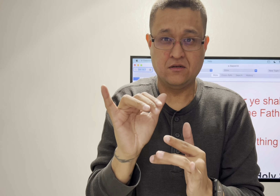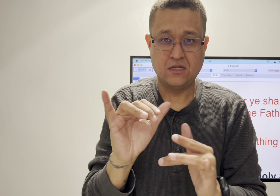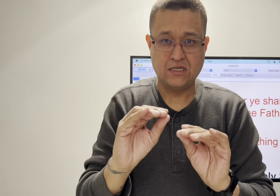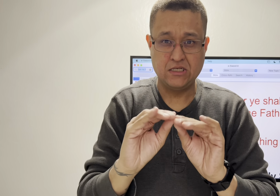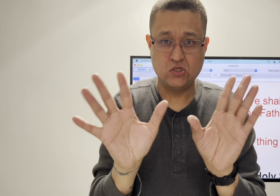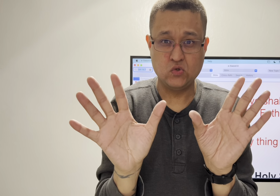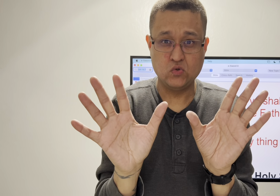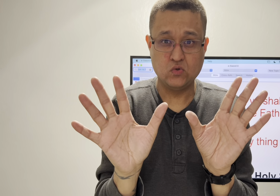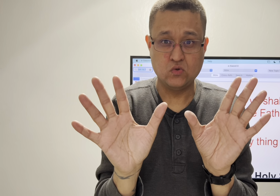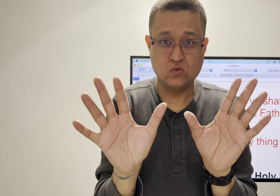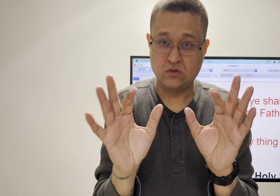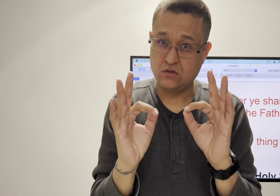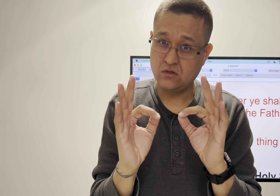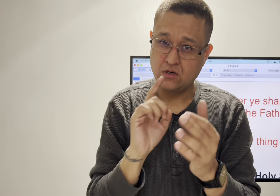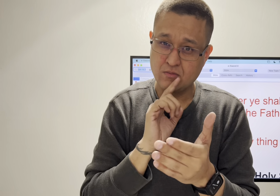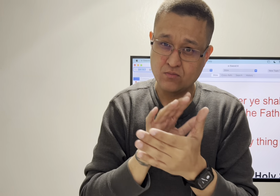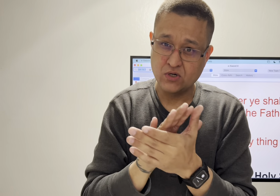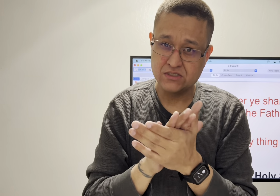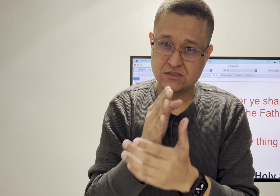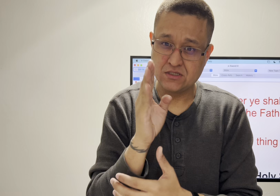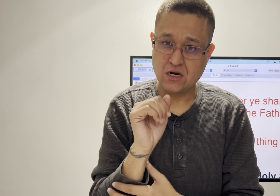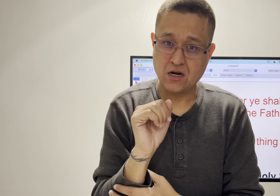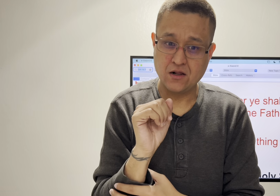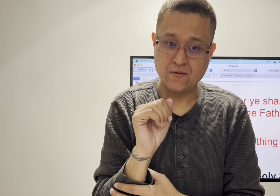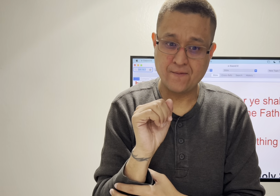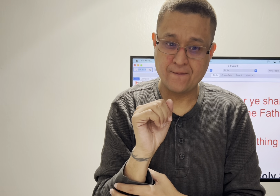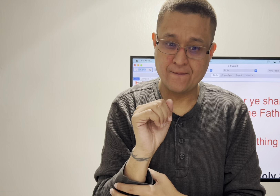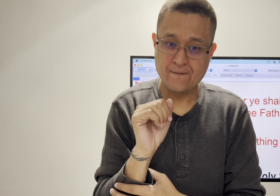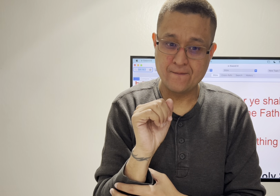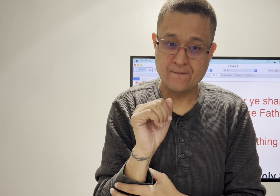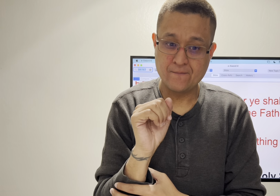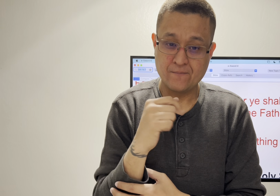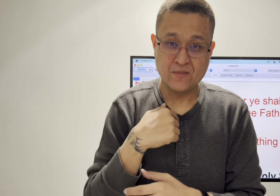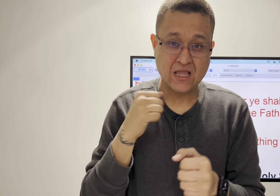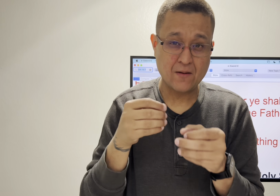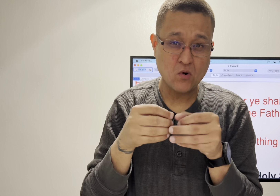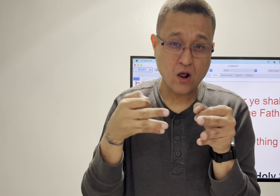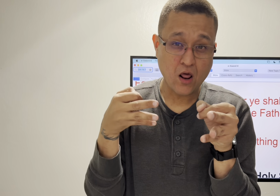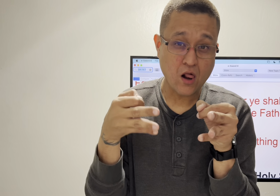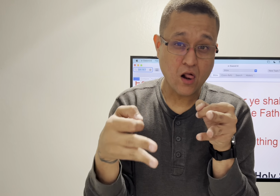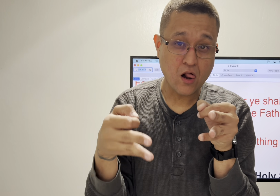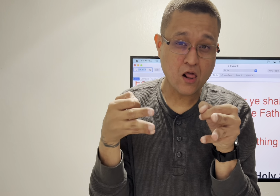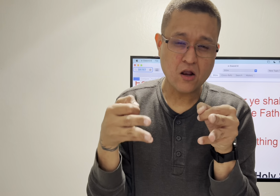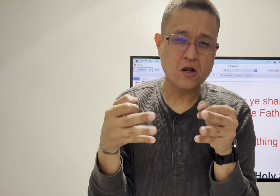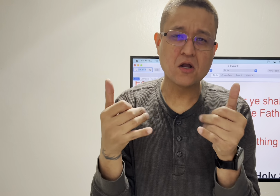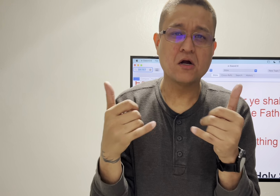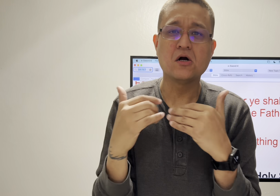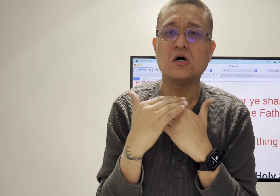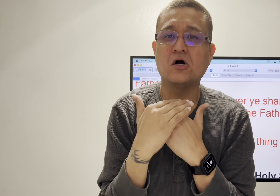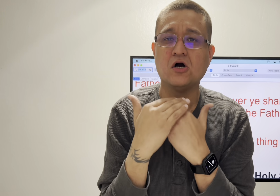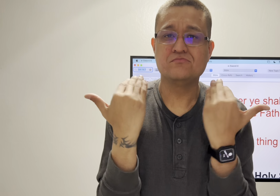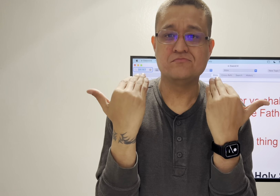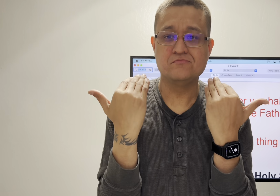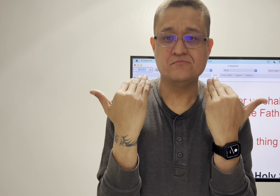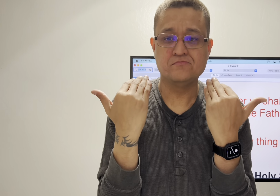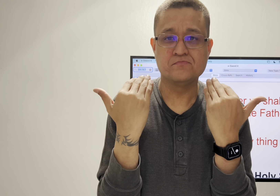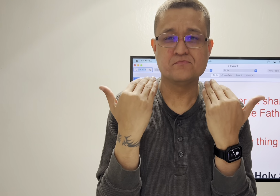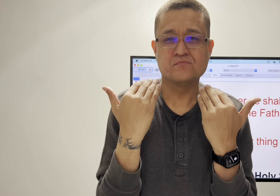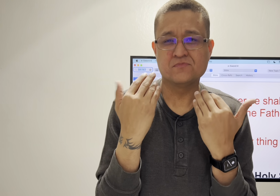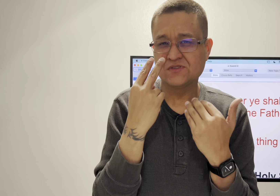Again, God came down, manifested as flesh, was risen so to be glorified, and they came down, and now we can call his